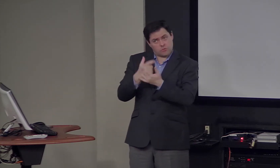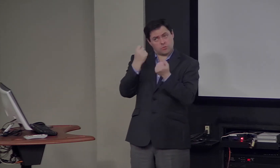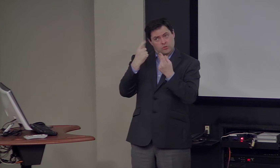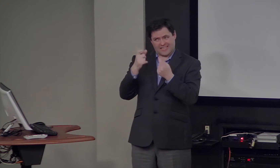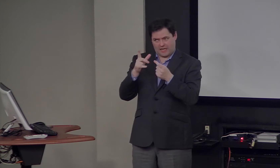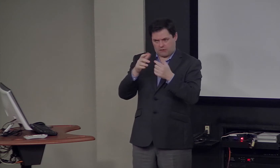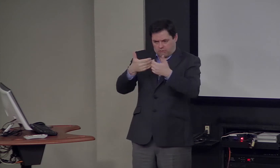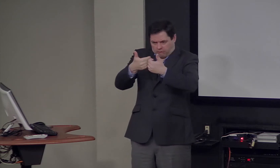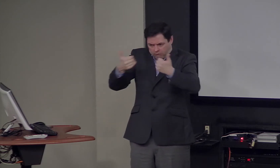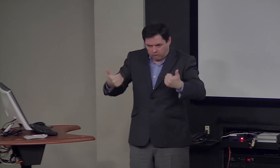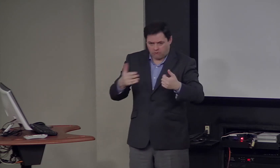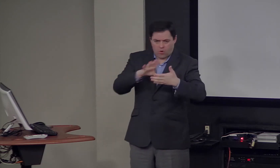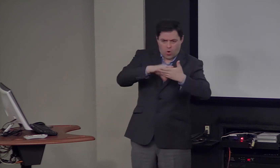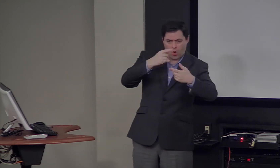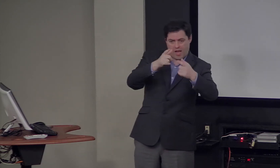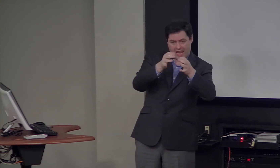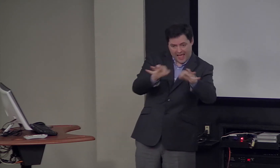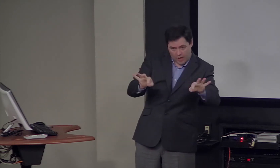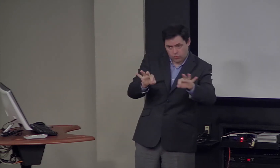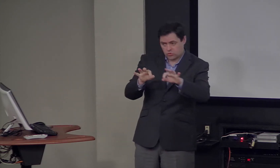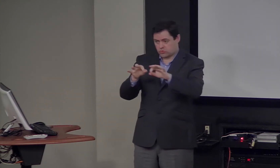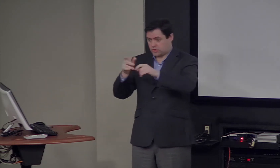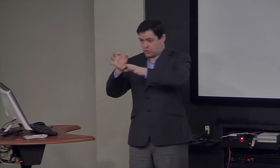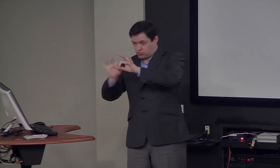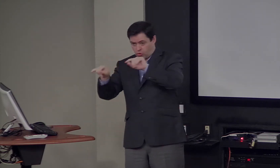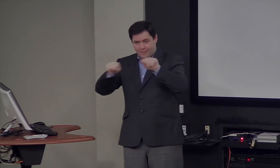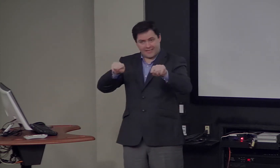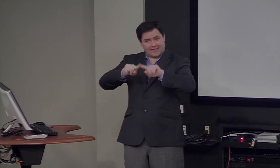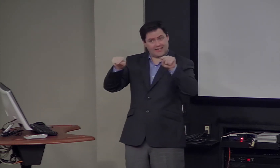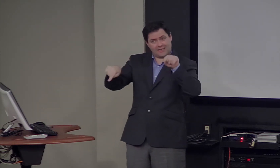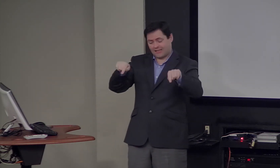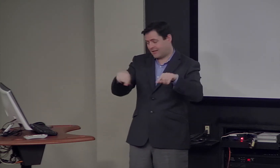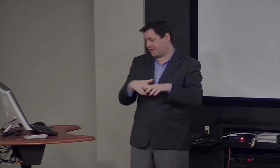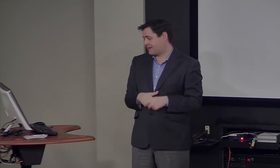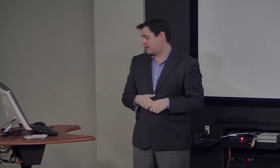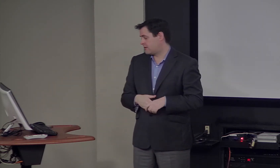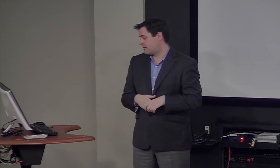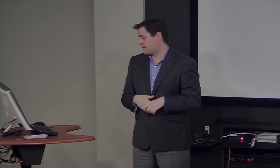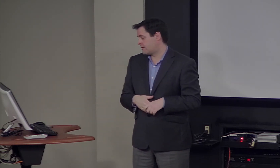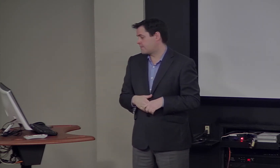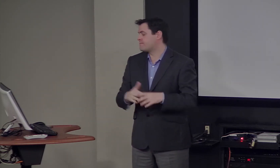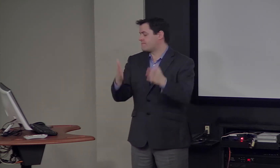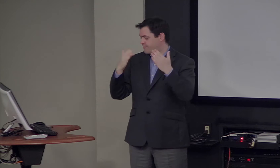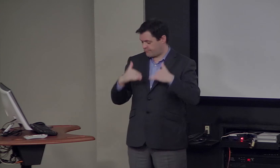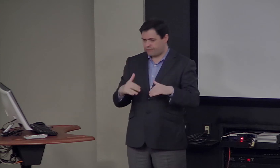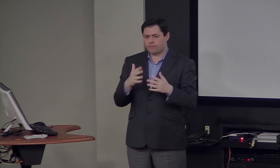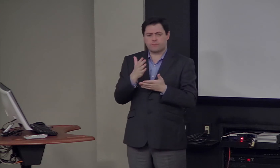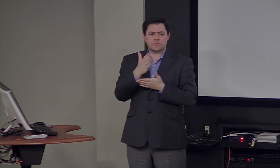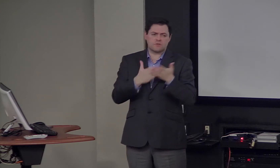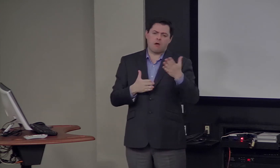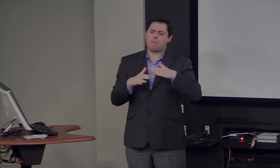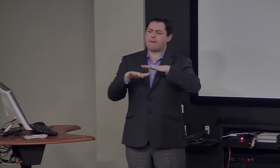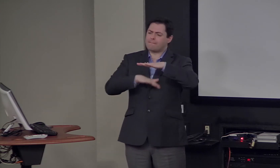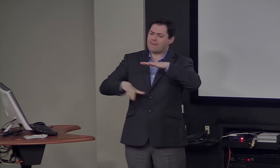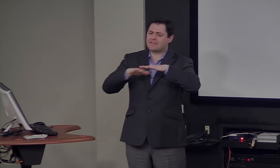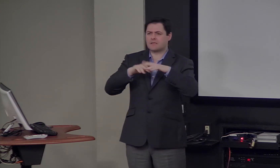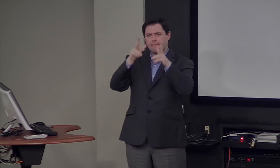cognitive flexibility. If learners are able to distinguish different parts of the language and use multiple tasks within the